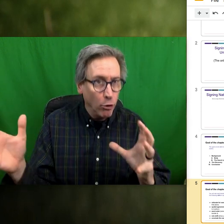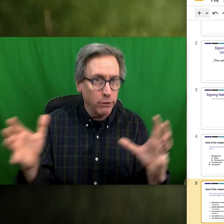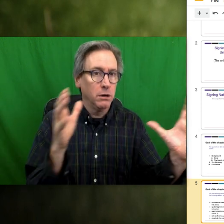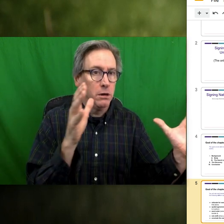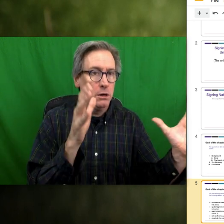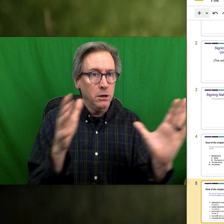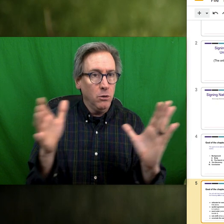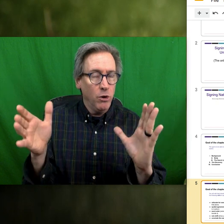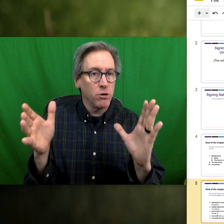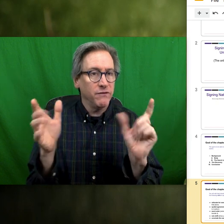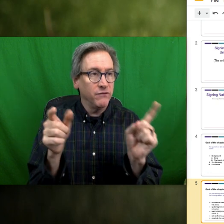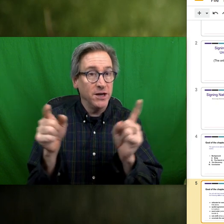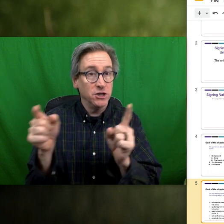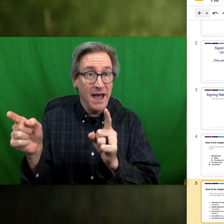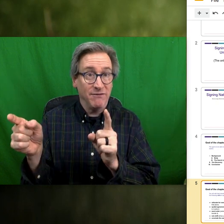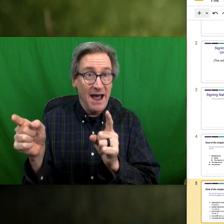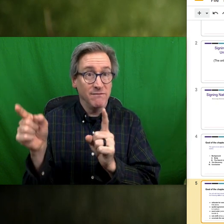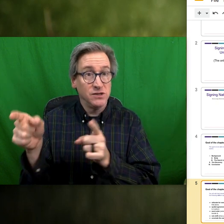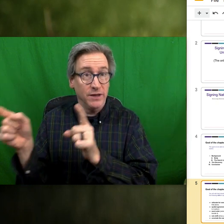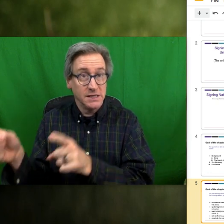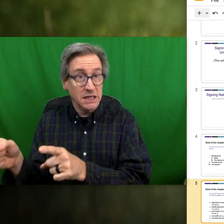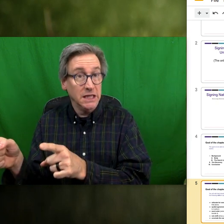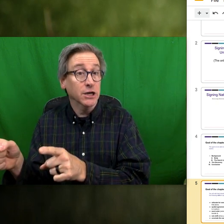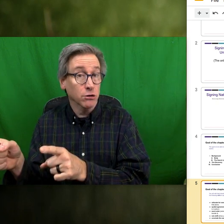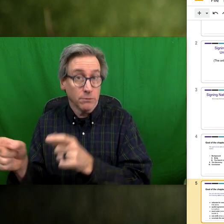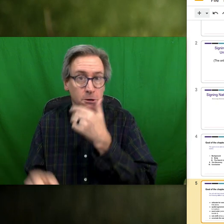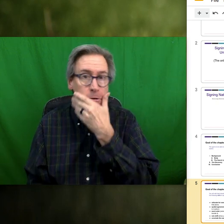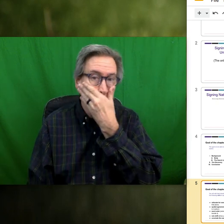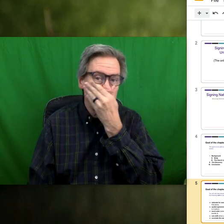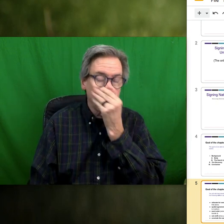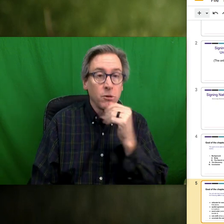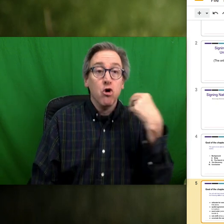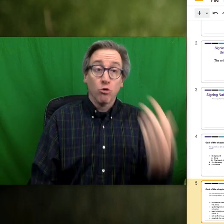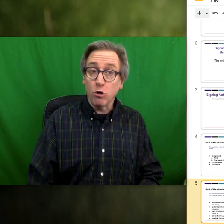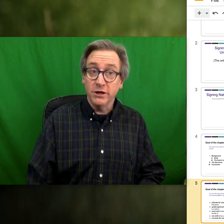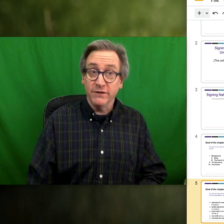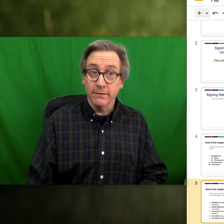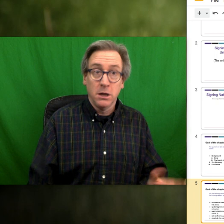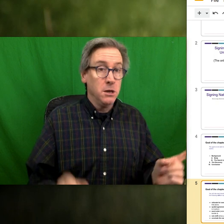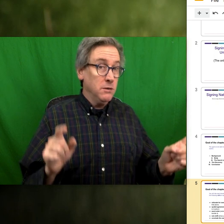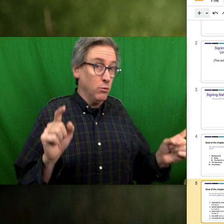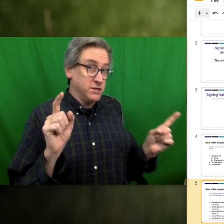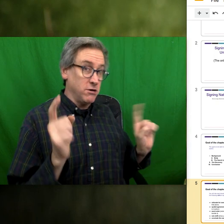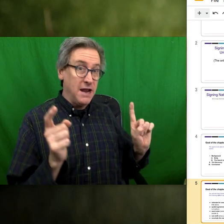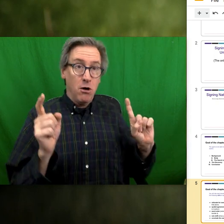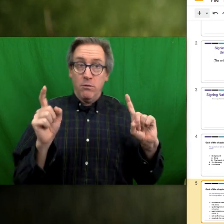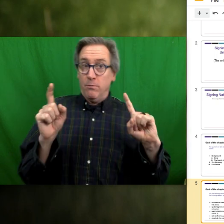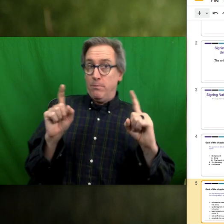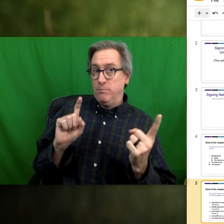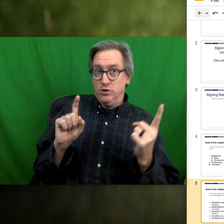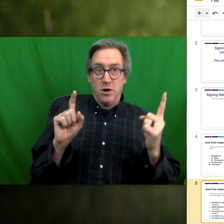idea order. What order of information do we have so that it's clear? Role shifting. We're starting